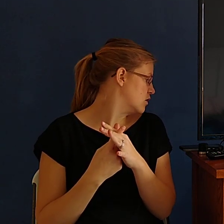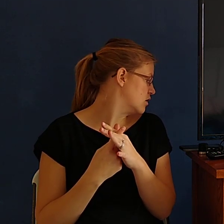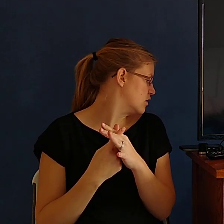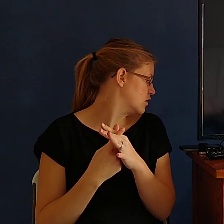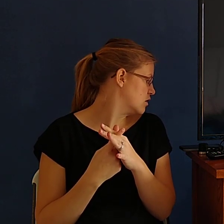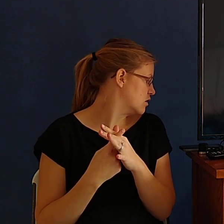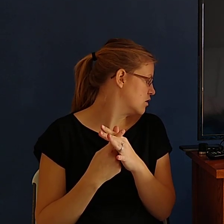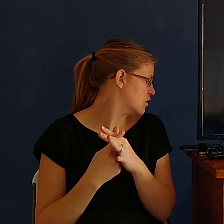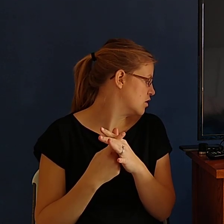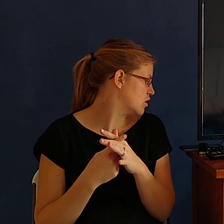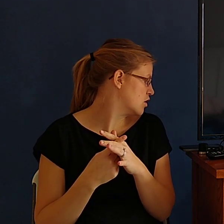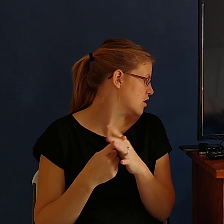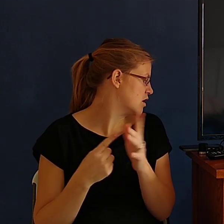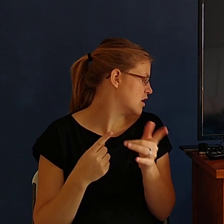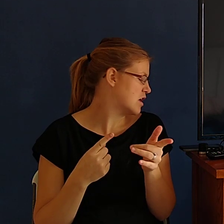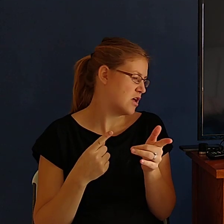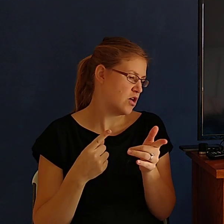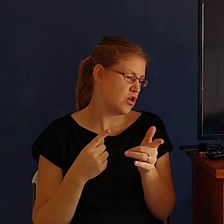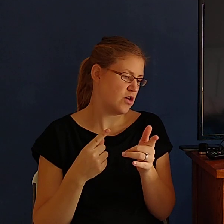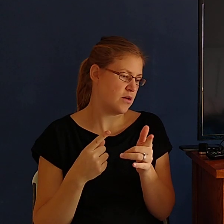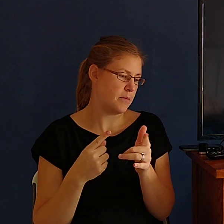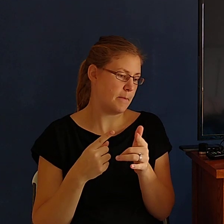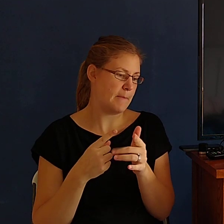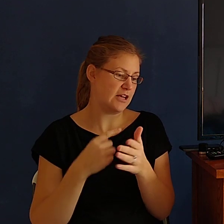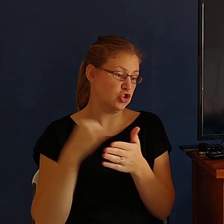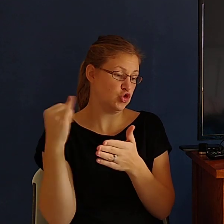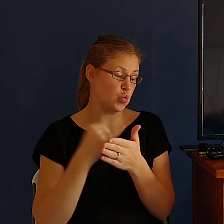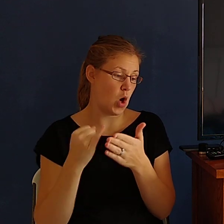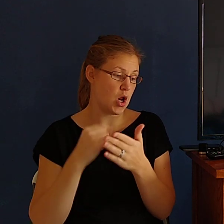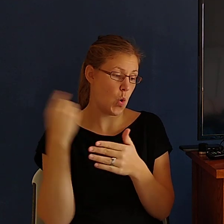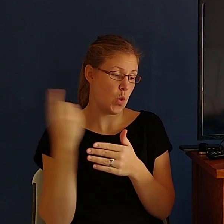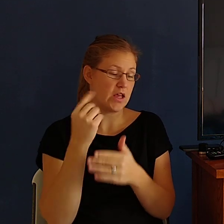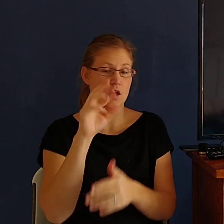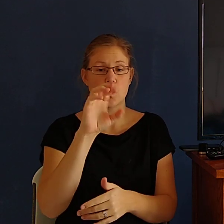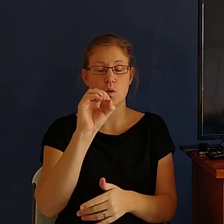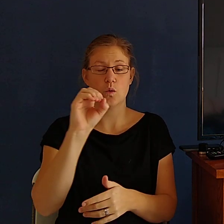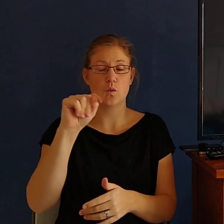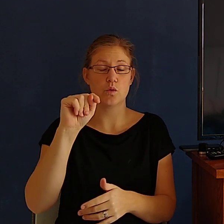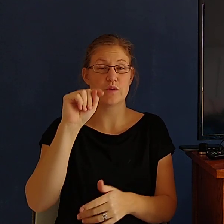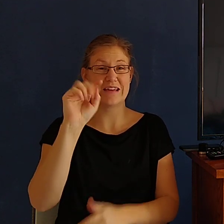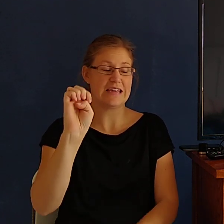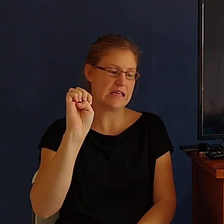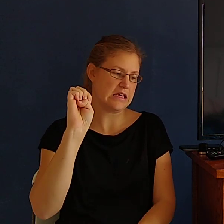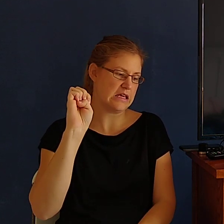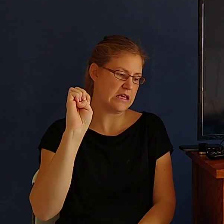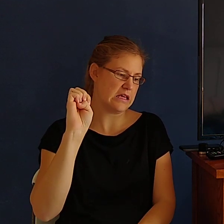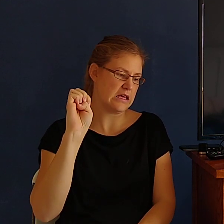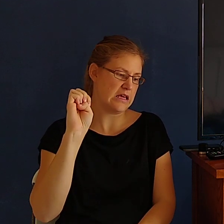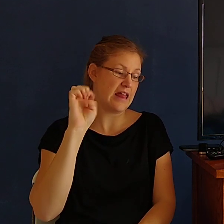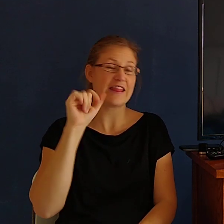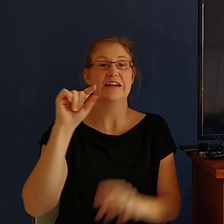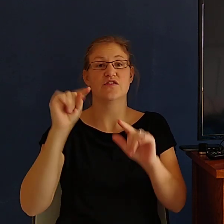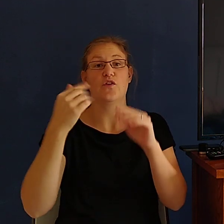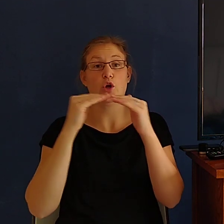constructing a spanning tree by drawing only the root E. This is first level,